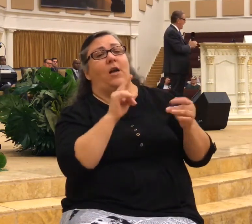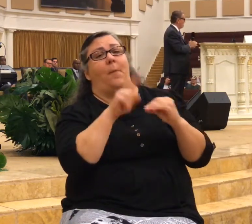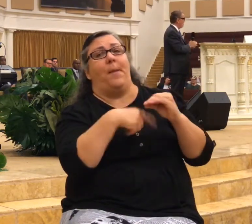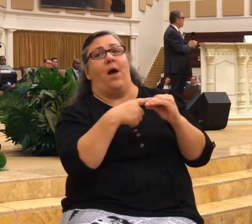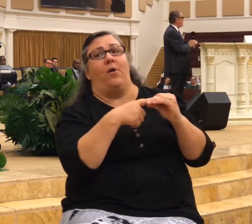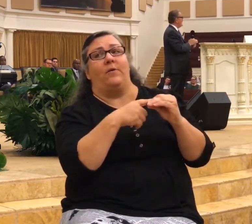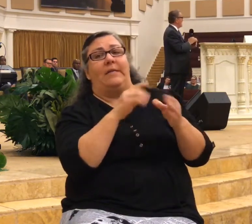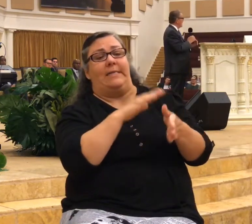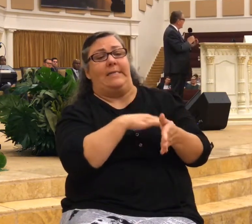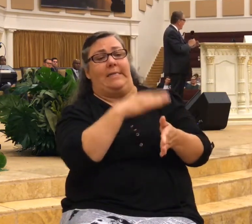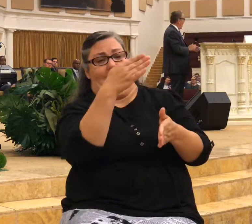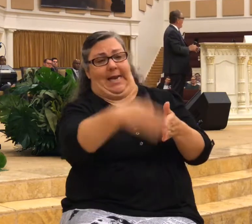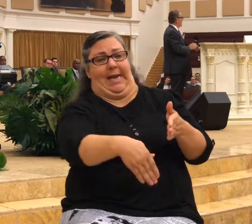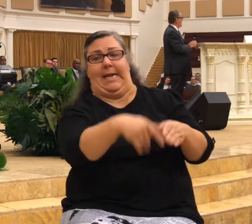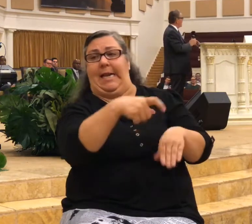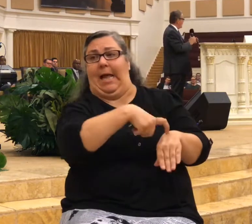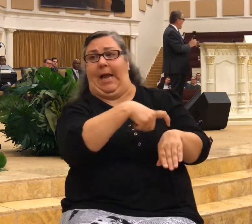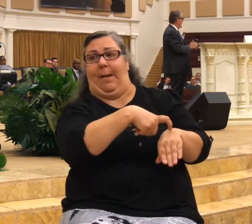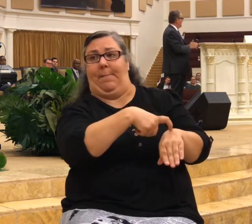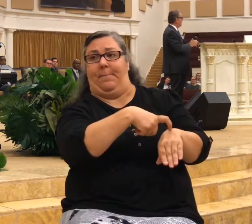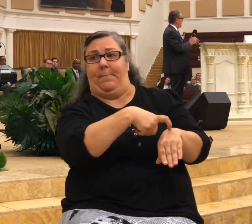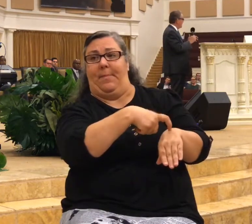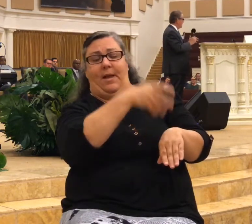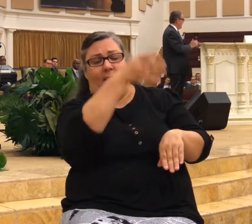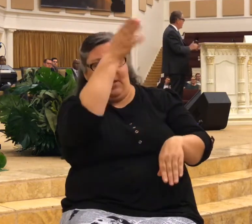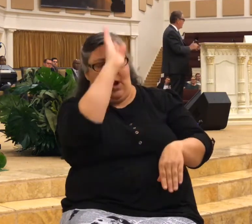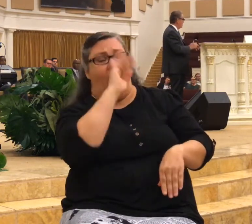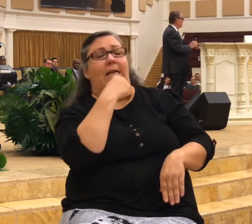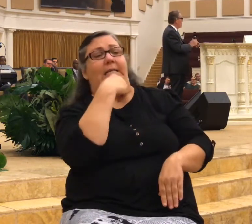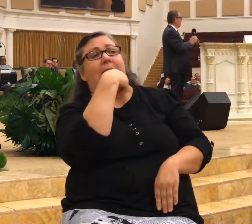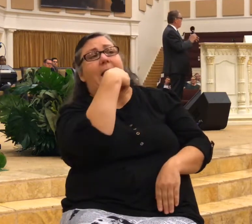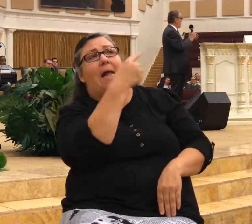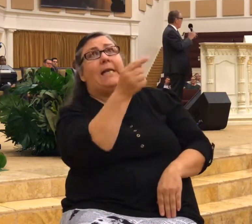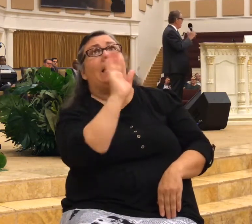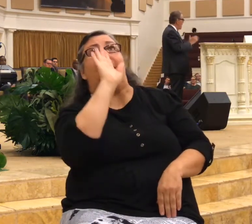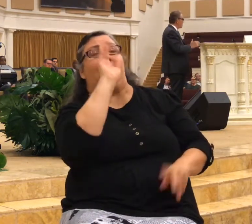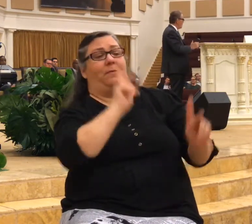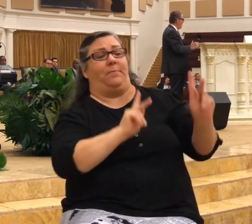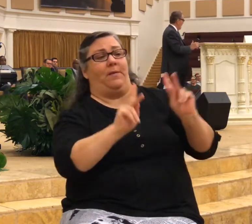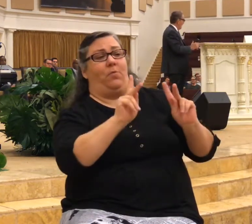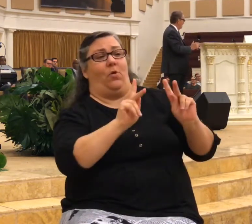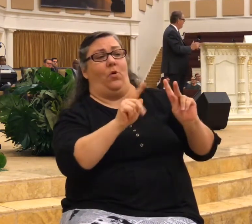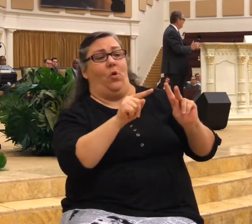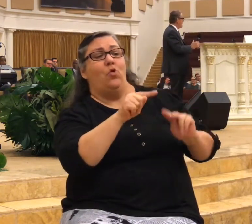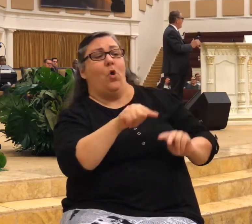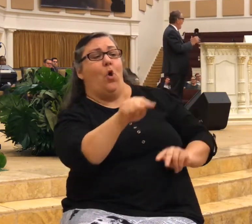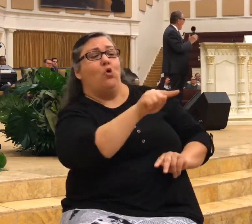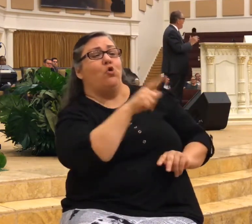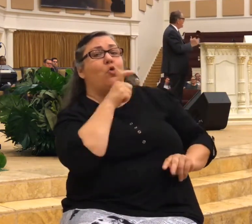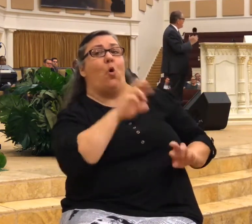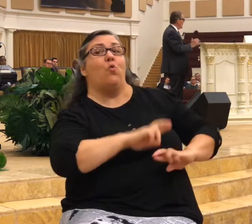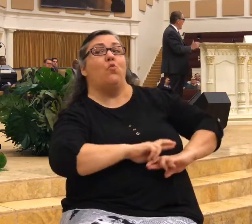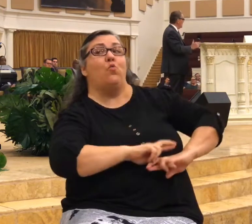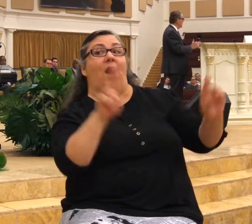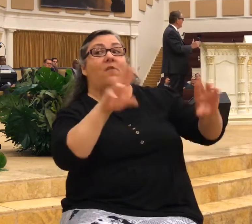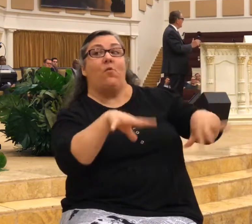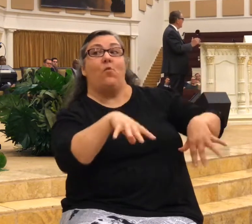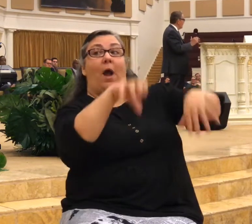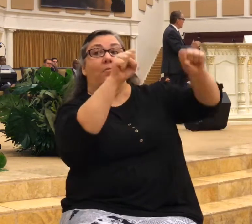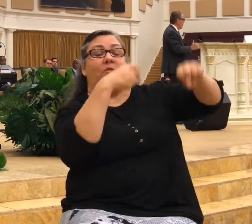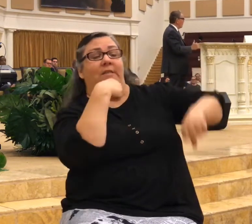end time. And God is saying to his people who are ready, I have